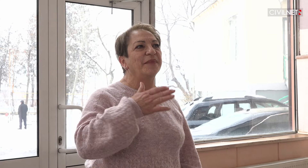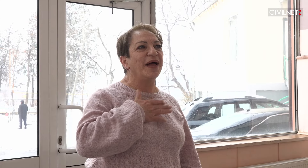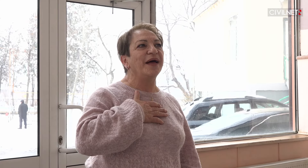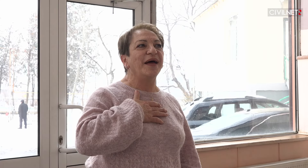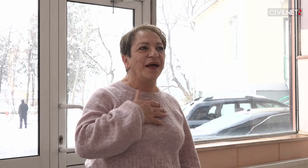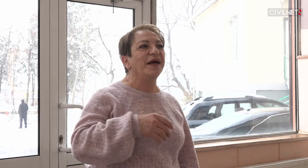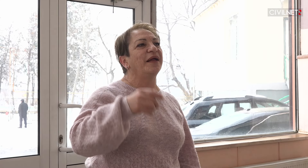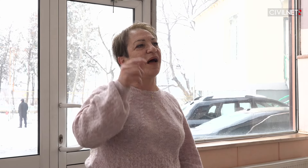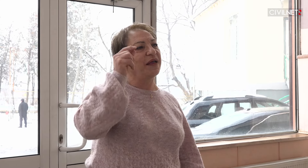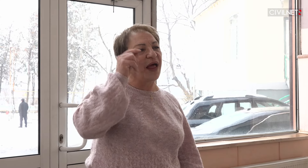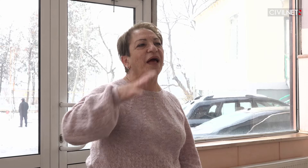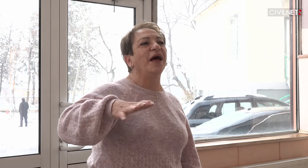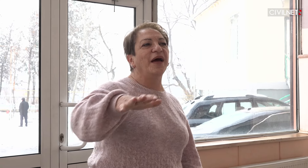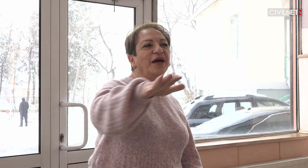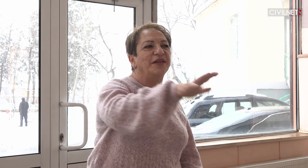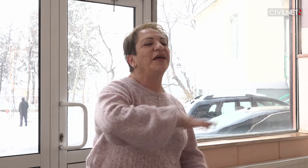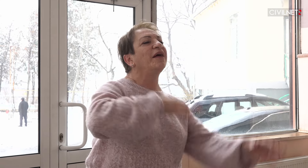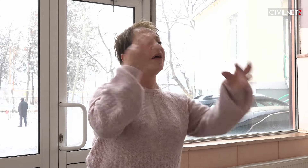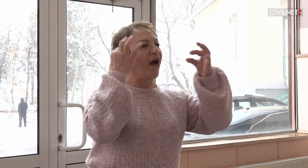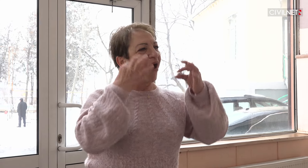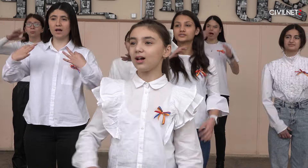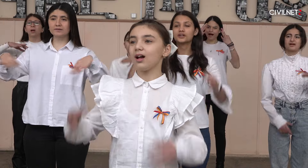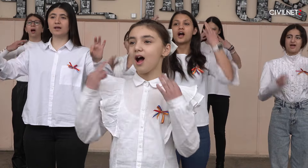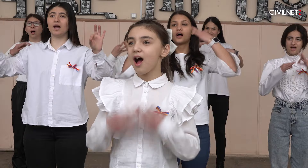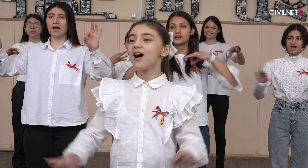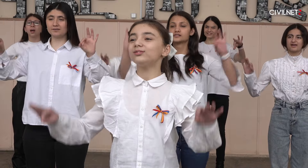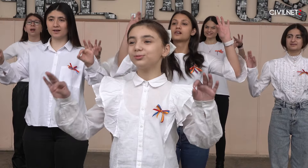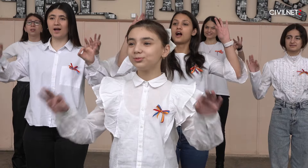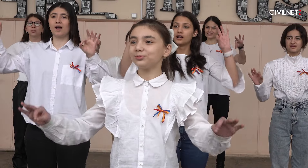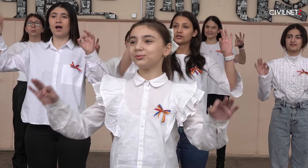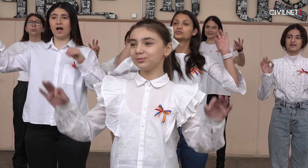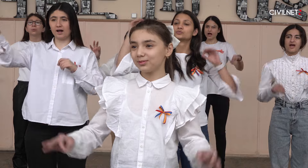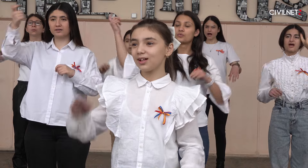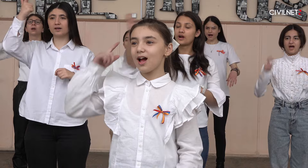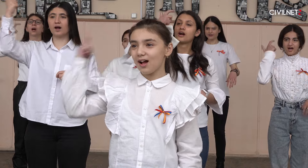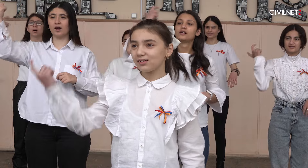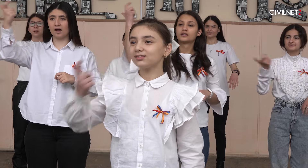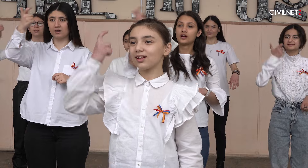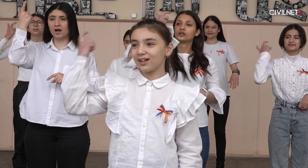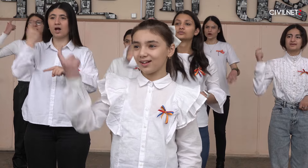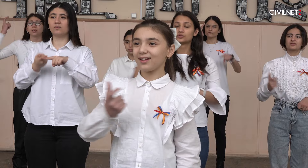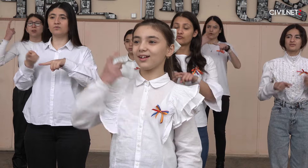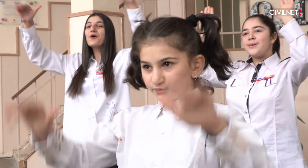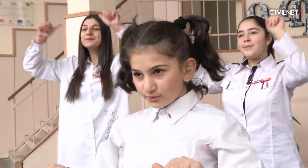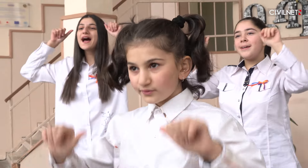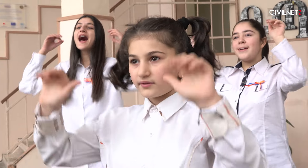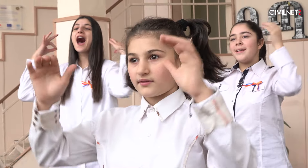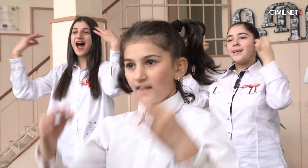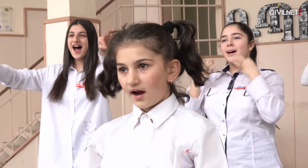to fewer communication barriers. If a student decides to study in the State University's philology department, they will face many obstacles,